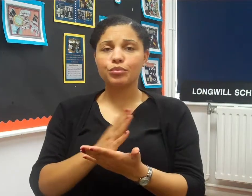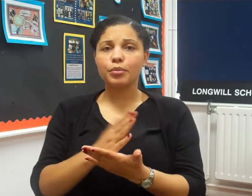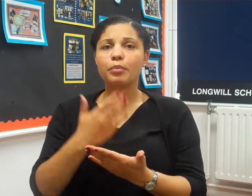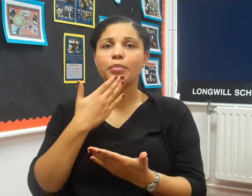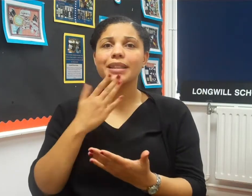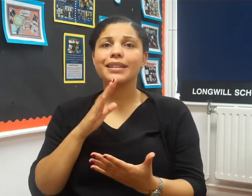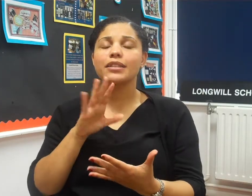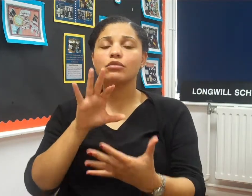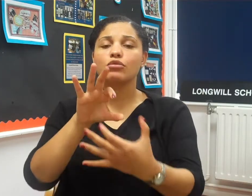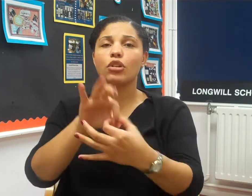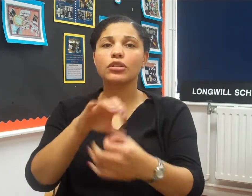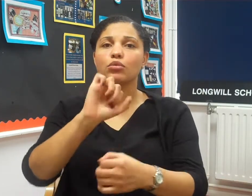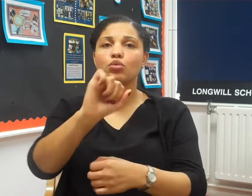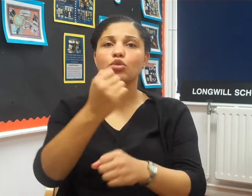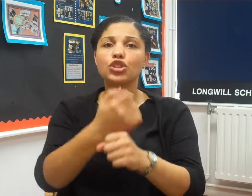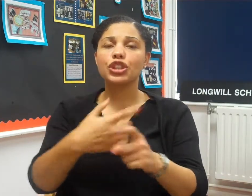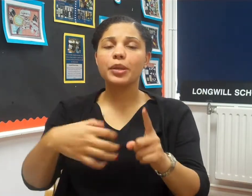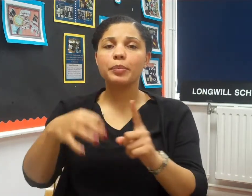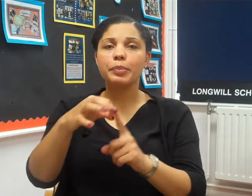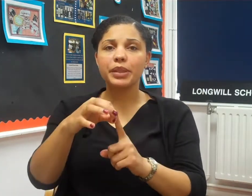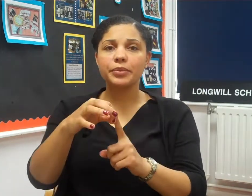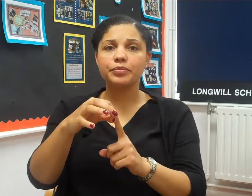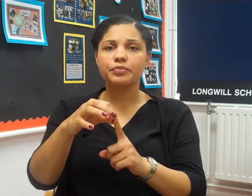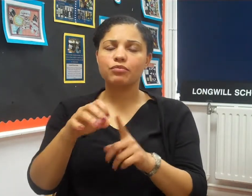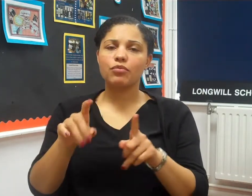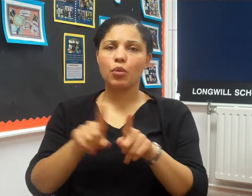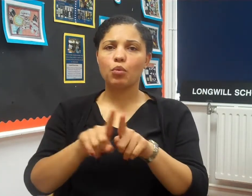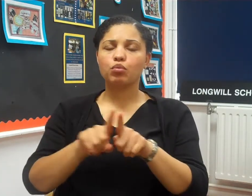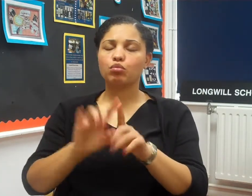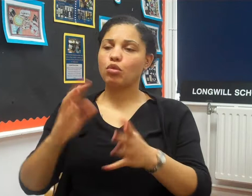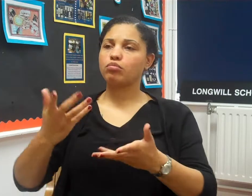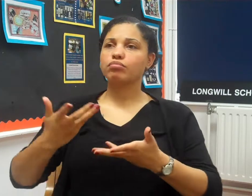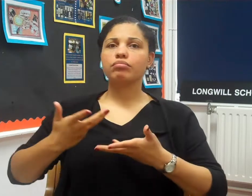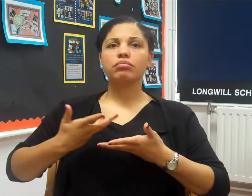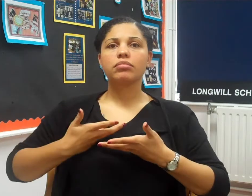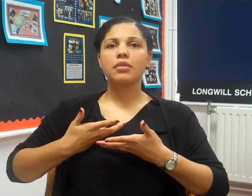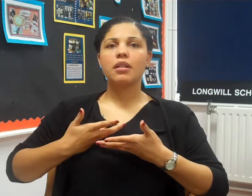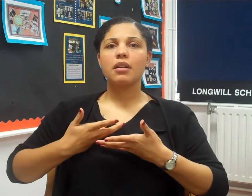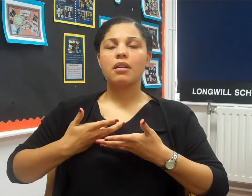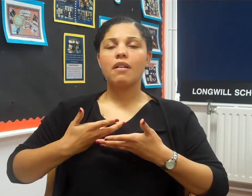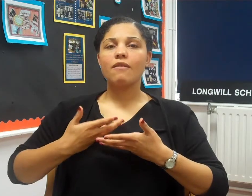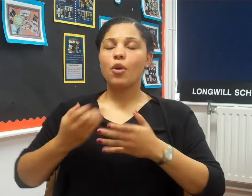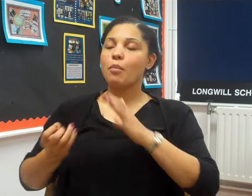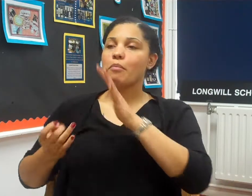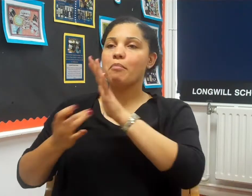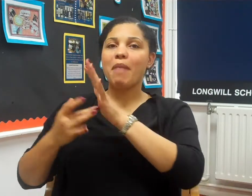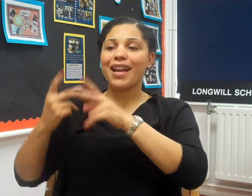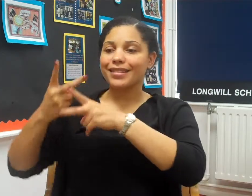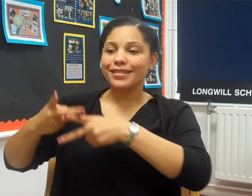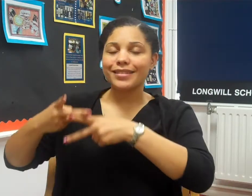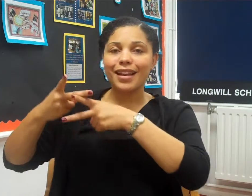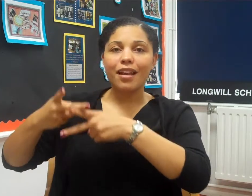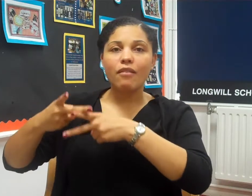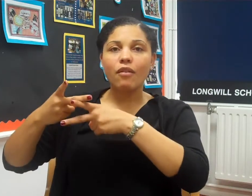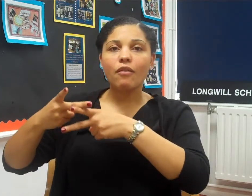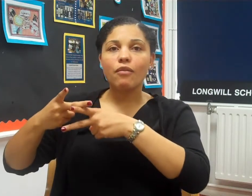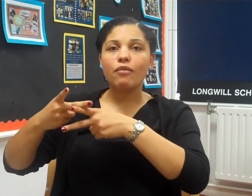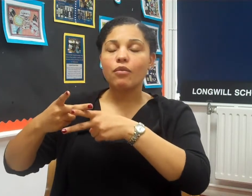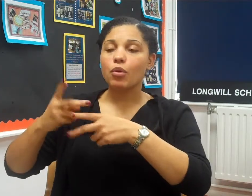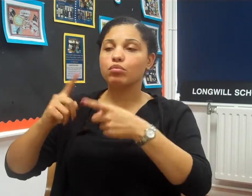GP surgery. It is also offered to the main carers for someone who is elderly or disabled, or if you live with someone that has a weak